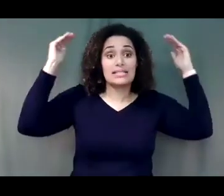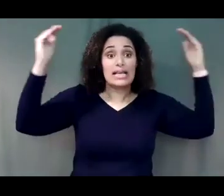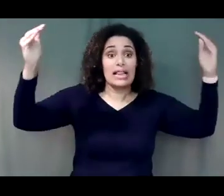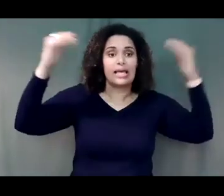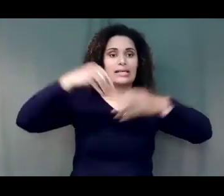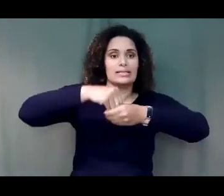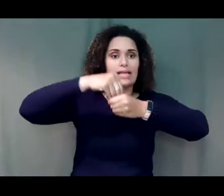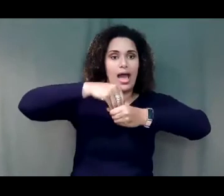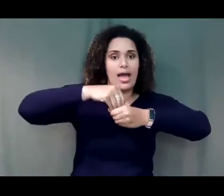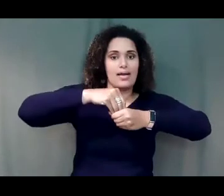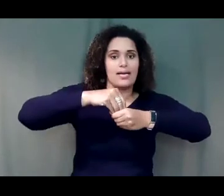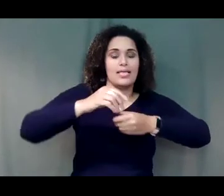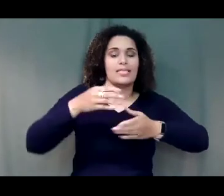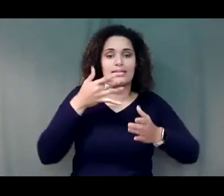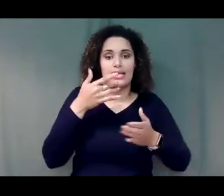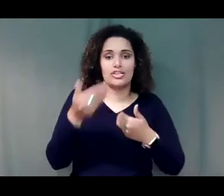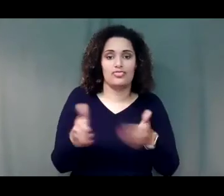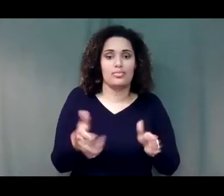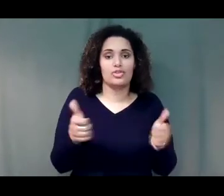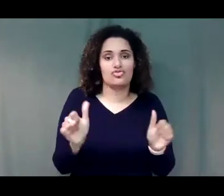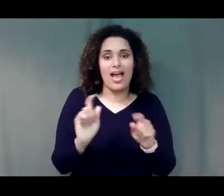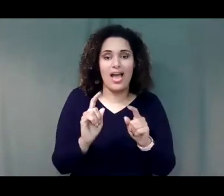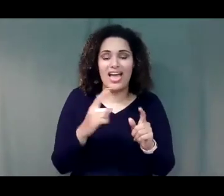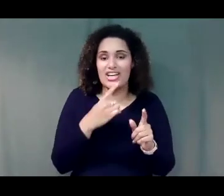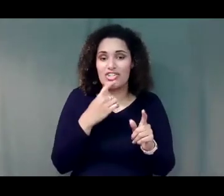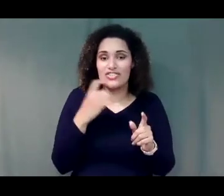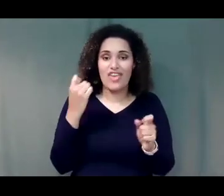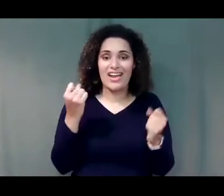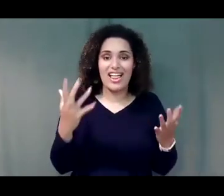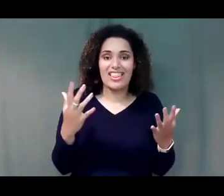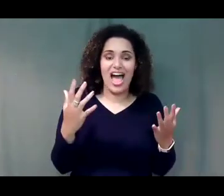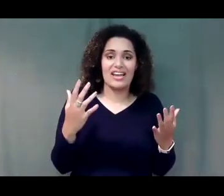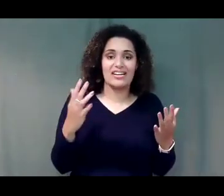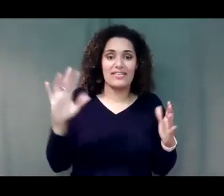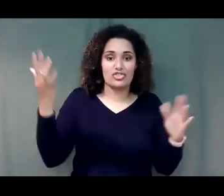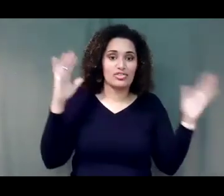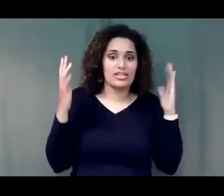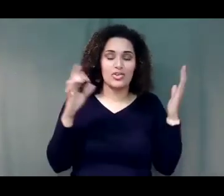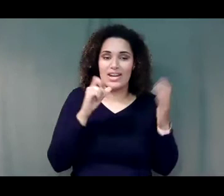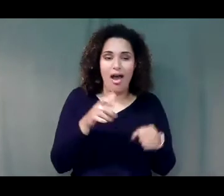room, we had dried a bunch of trees, but we hadn't thought about a ceiling. So we didn't have quite enough